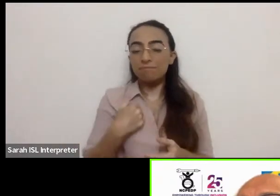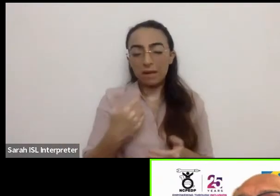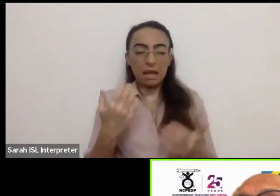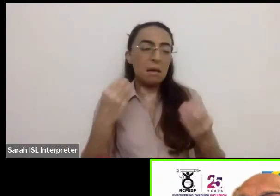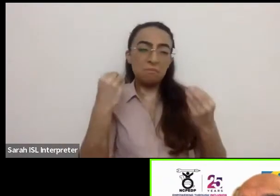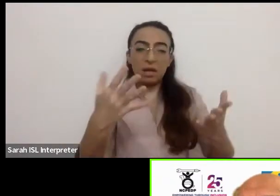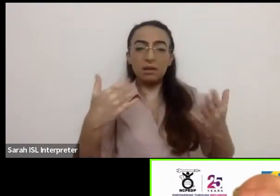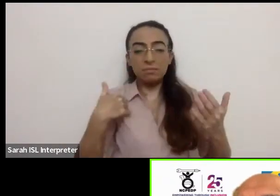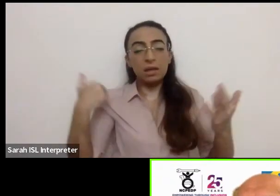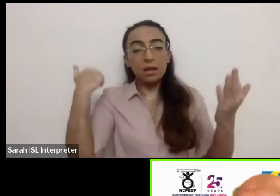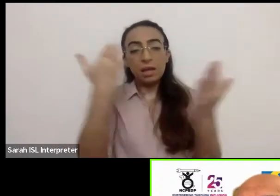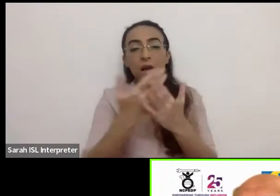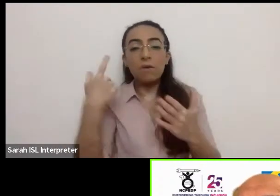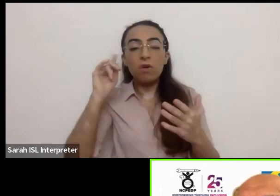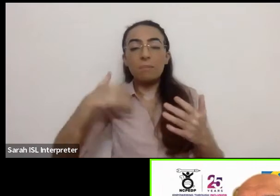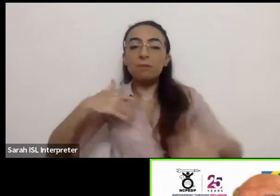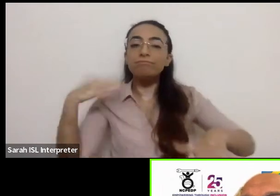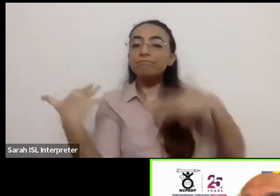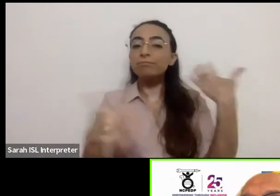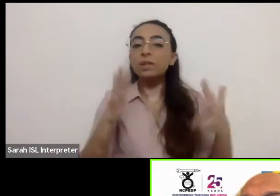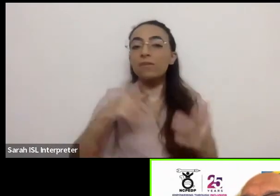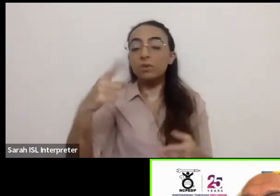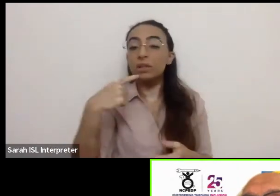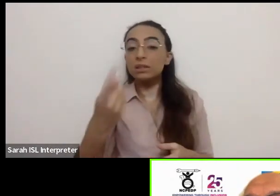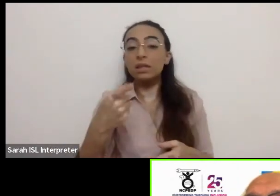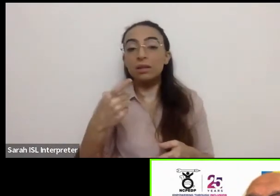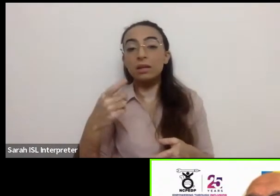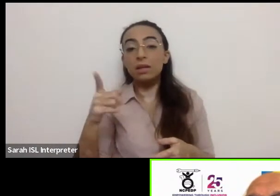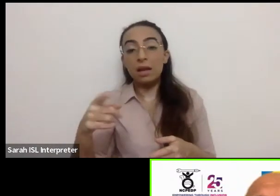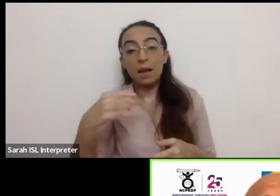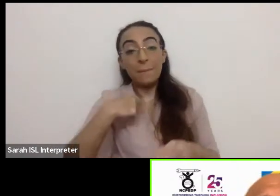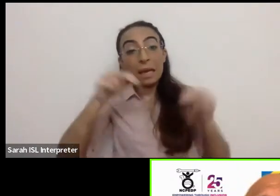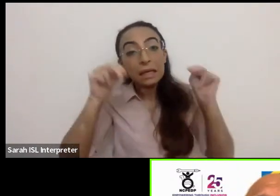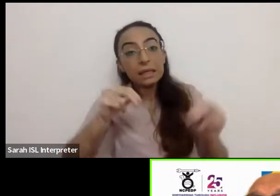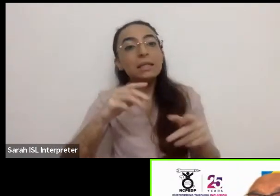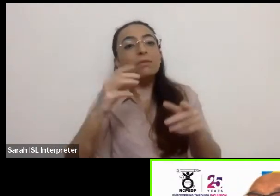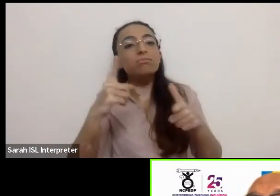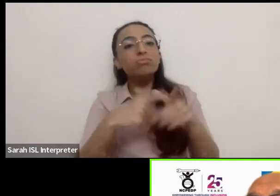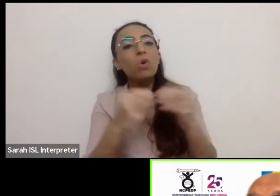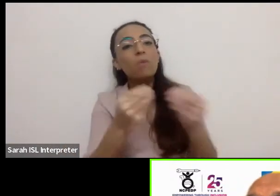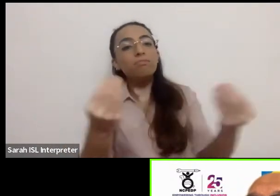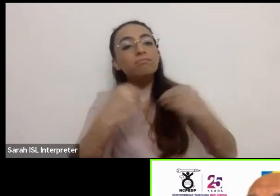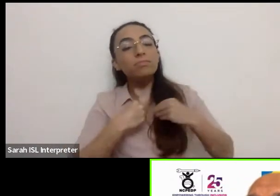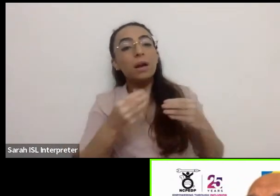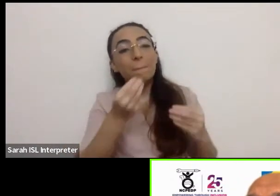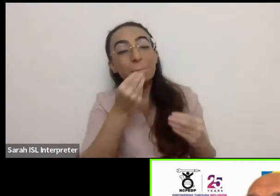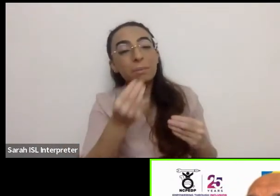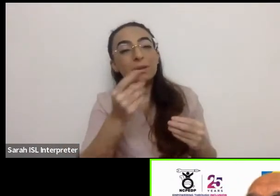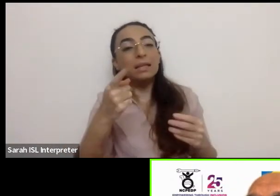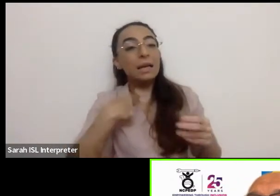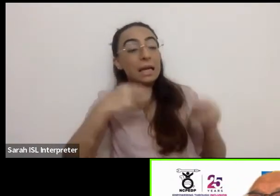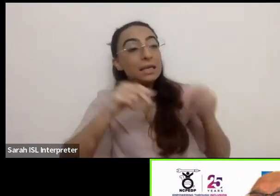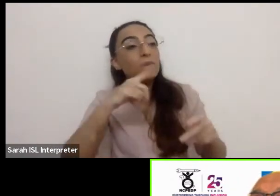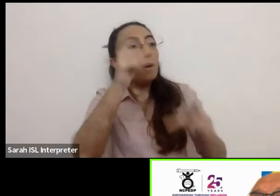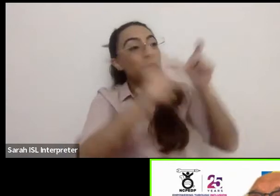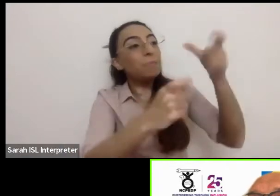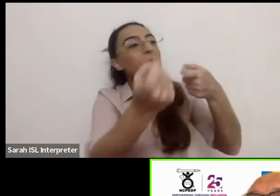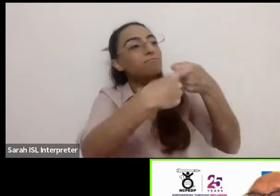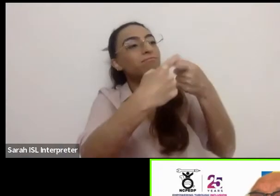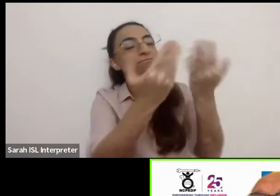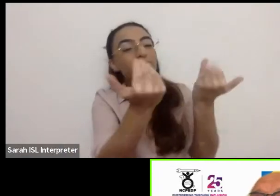a demand side, which you covered, that, look, there is talent required. And then there is supply side issues.